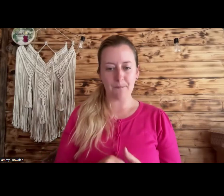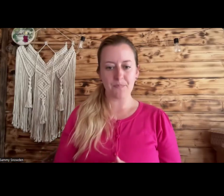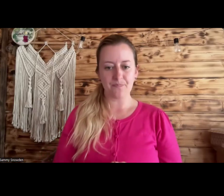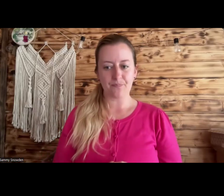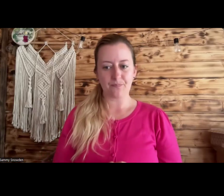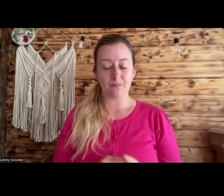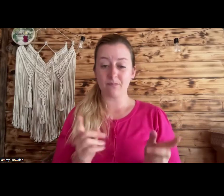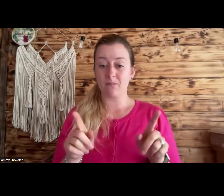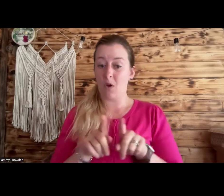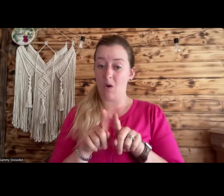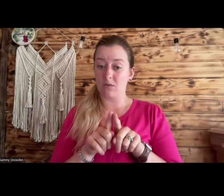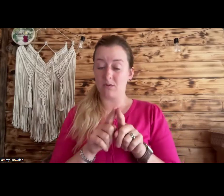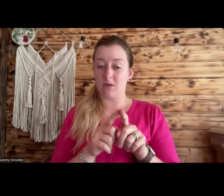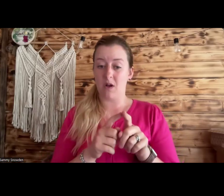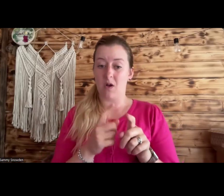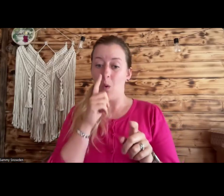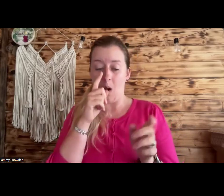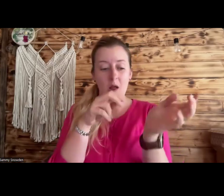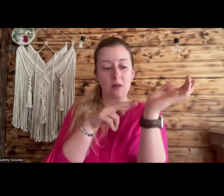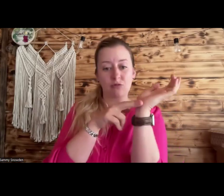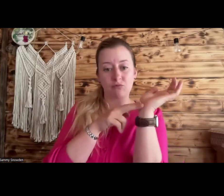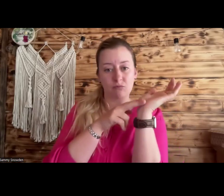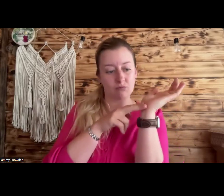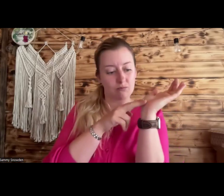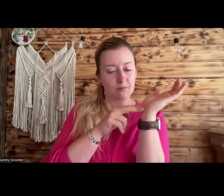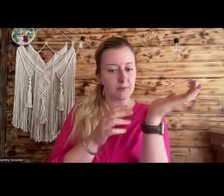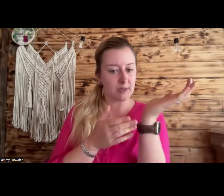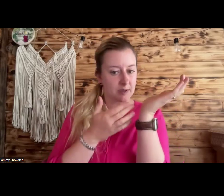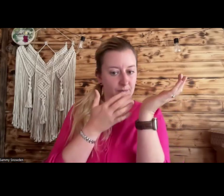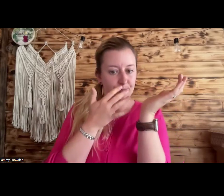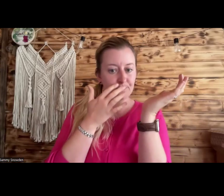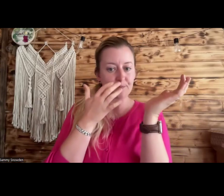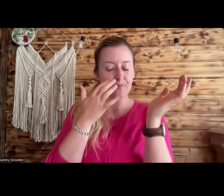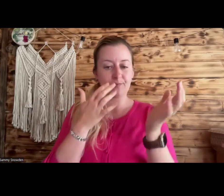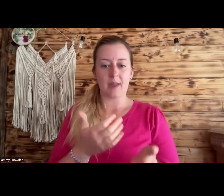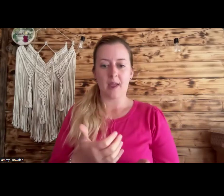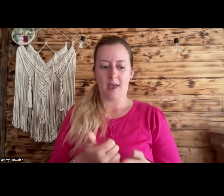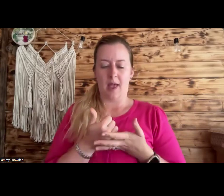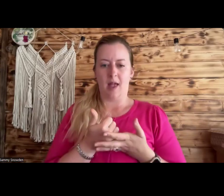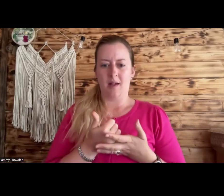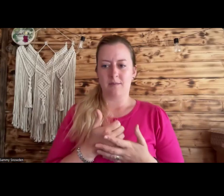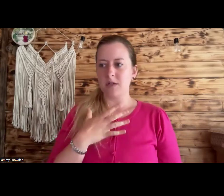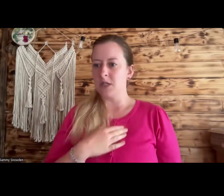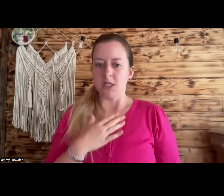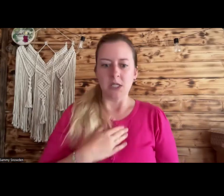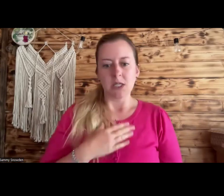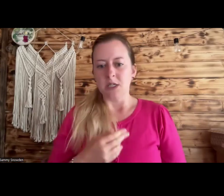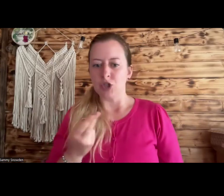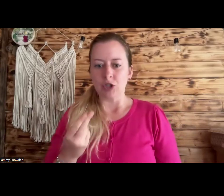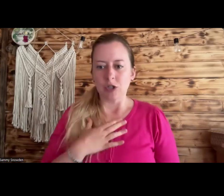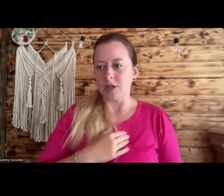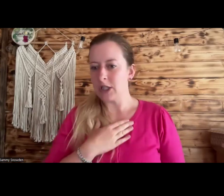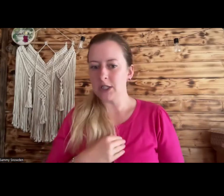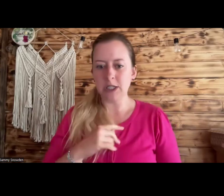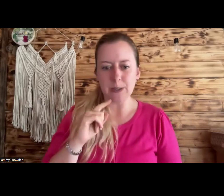sugar cravings. So it really is a very special oil. On